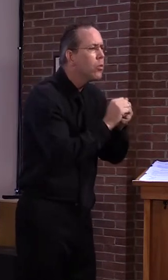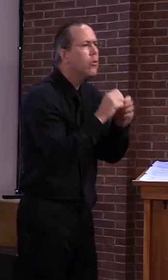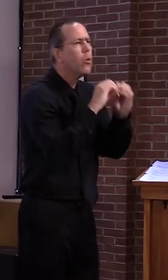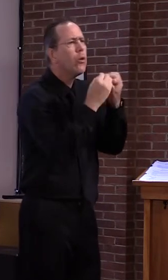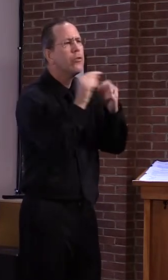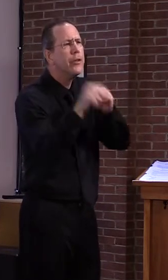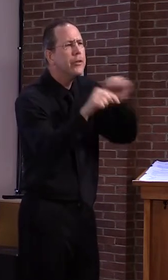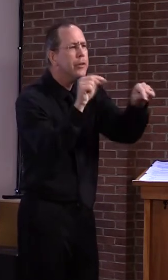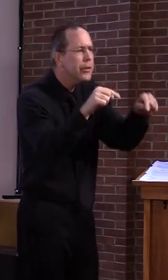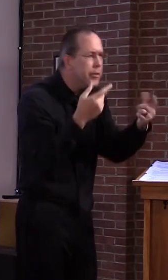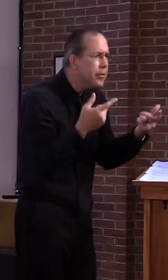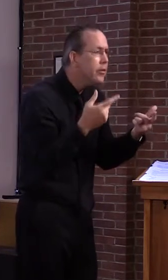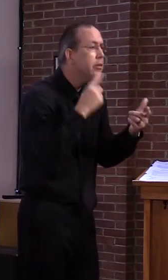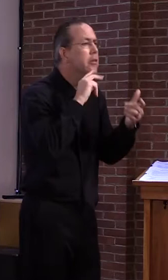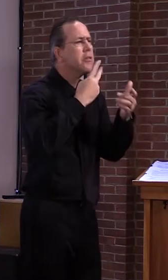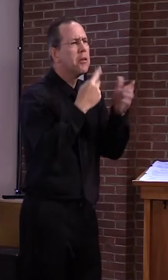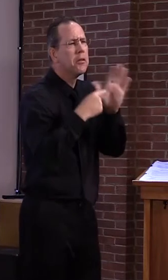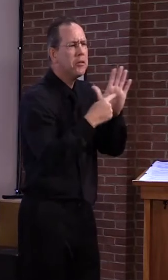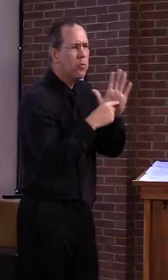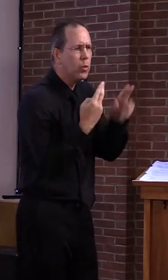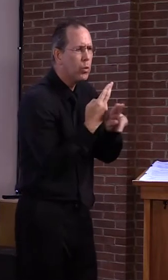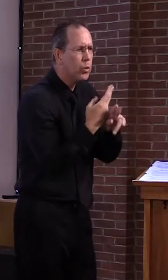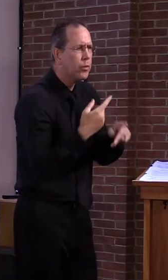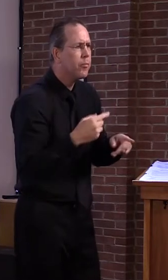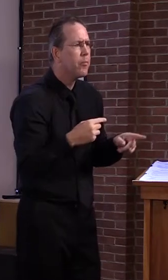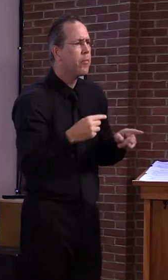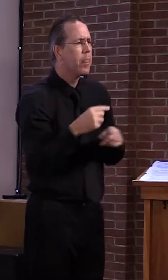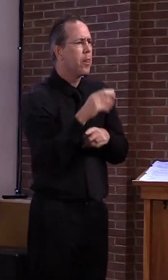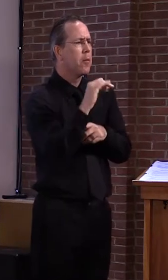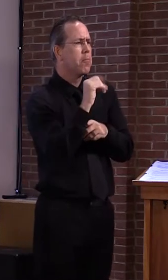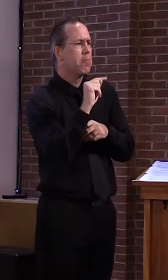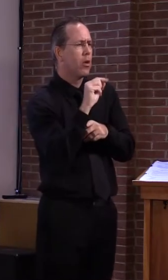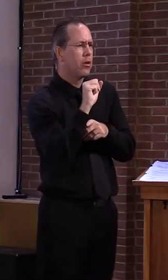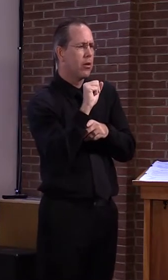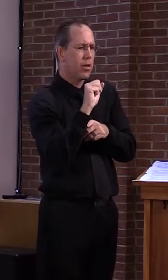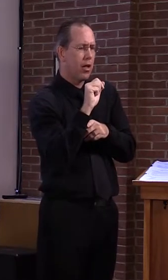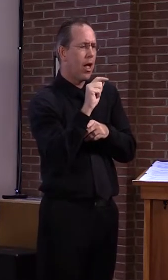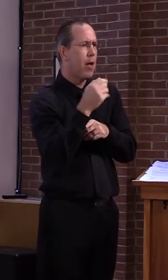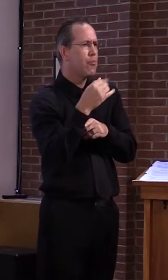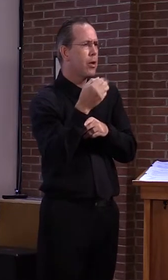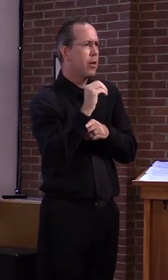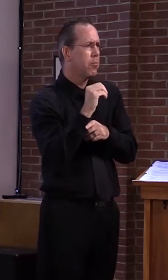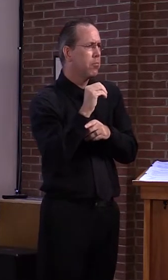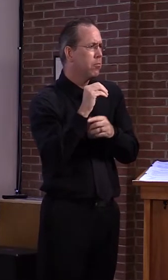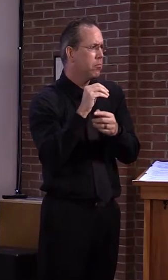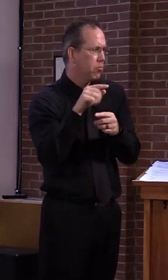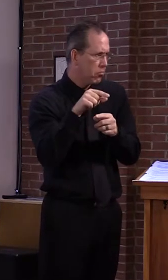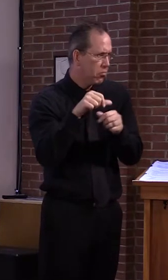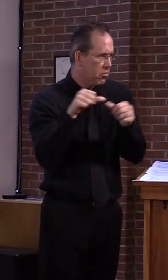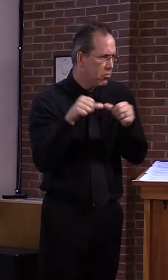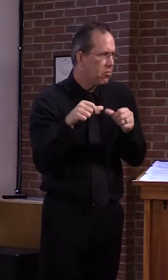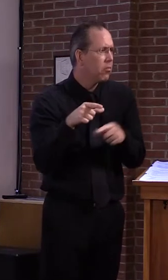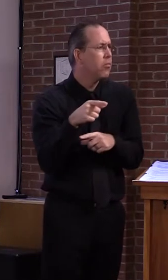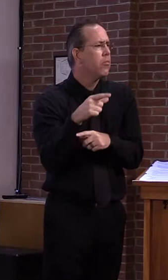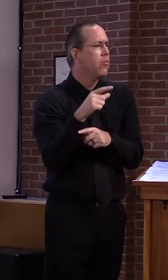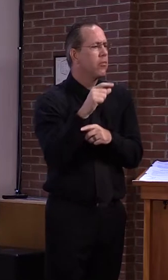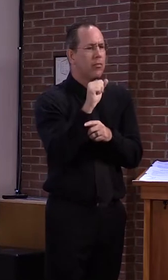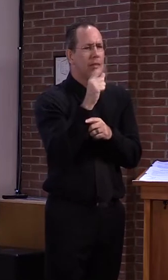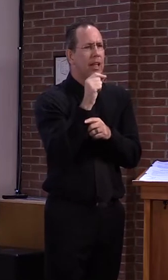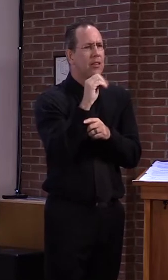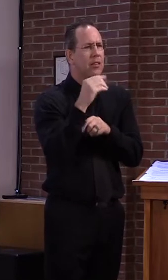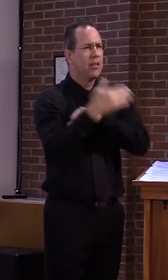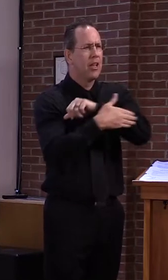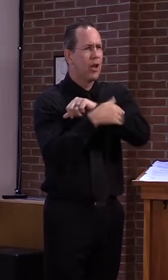Mount Abraham Union School District Expanding Learning Program in Addison County will be serving 5 schools. They have